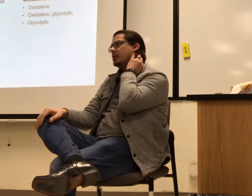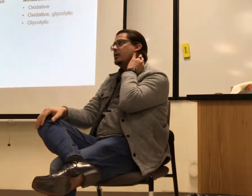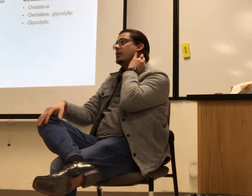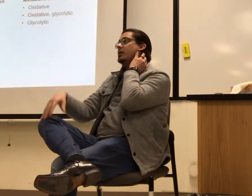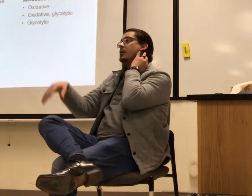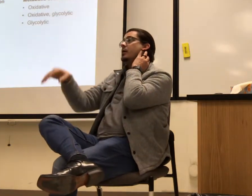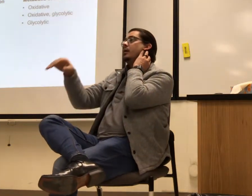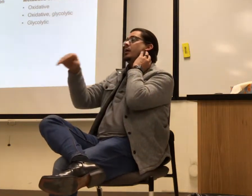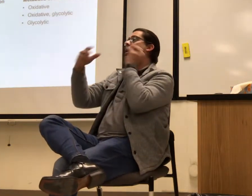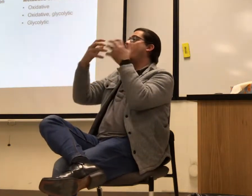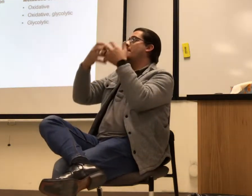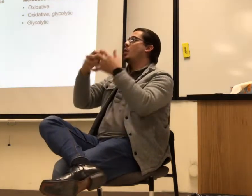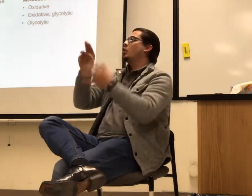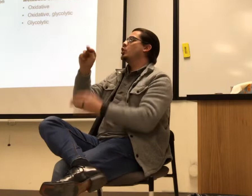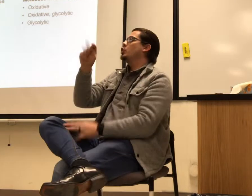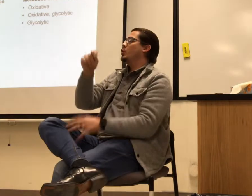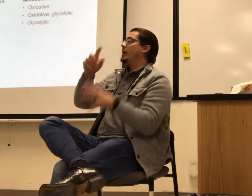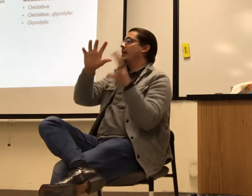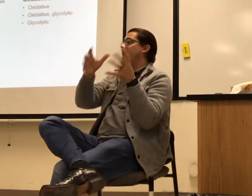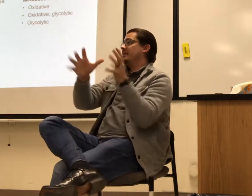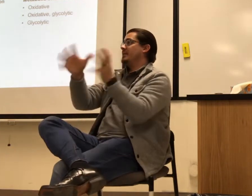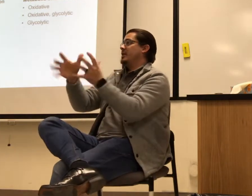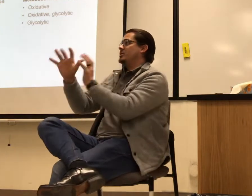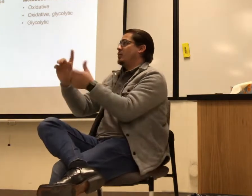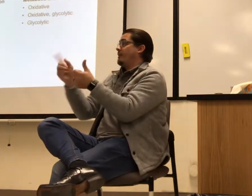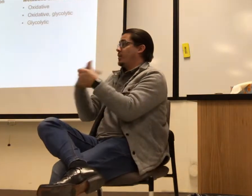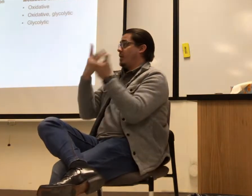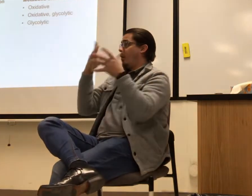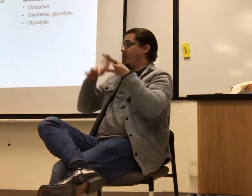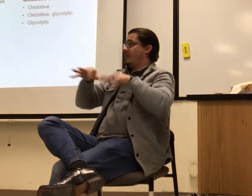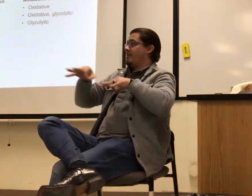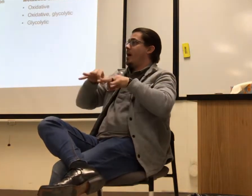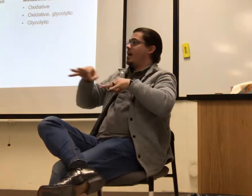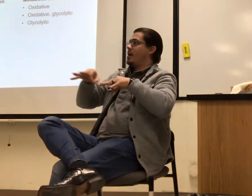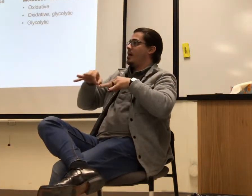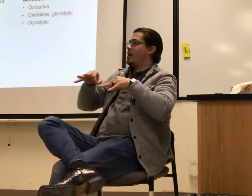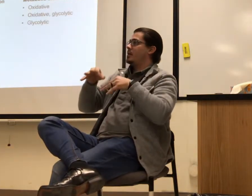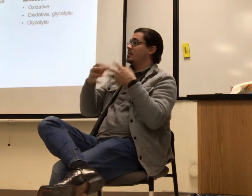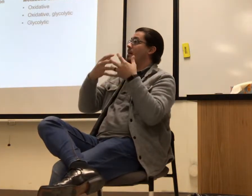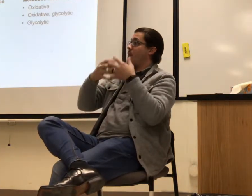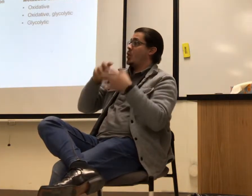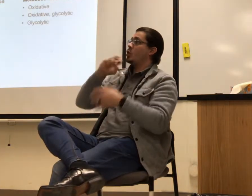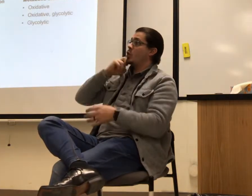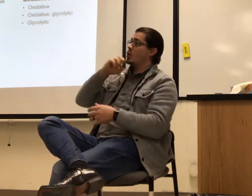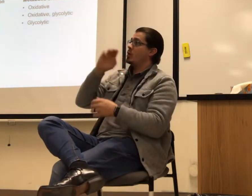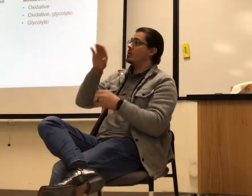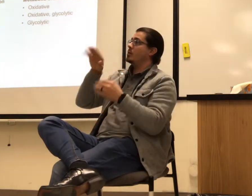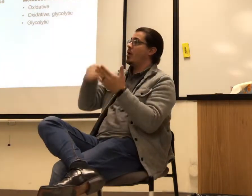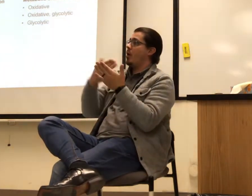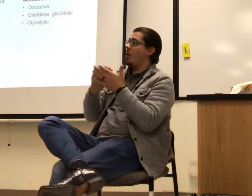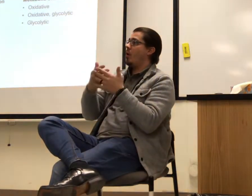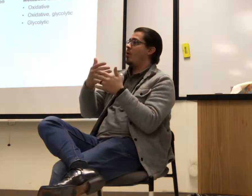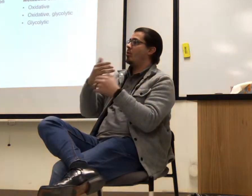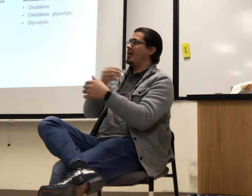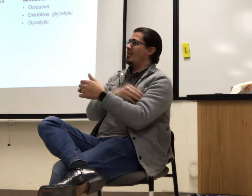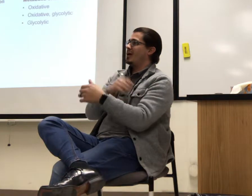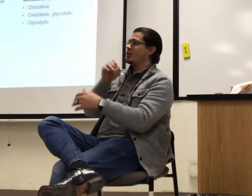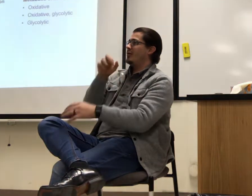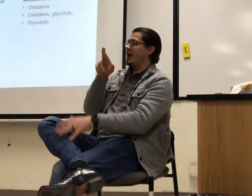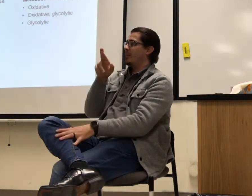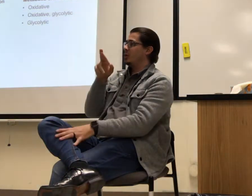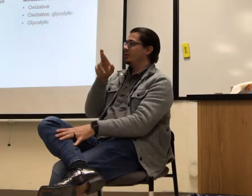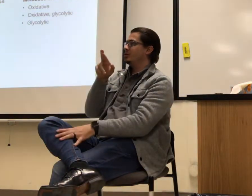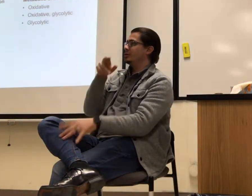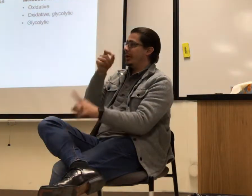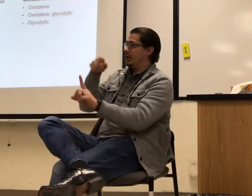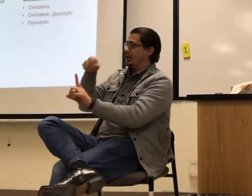Unit classification. So far I just defined it. It's the motor neuron and all the muscle fibers and innervates, but there's different kinds of